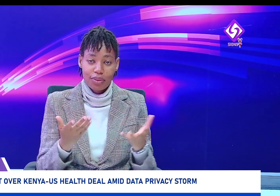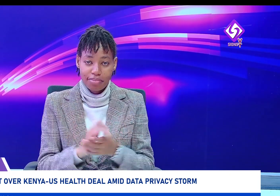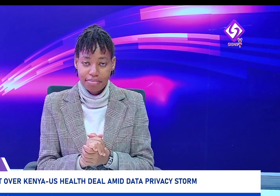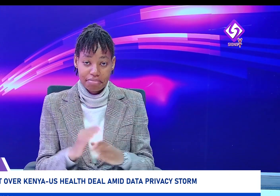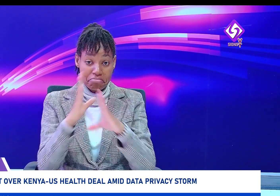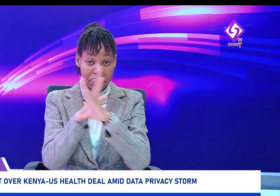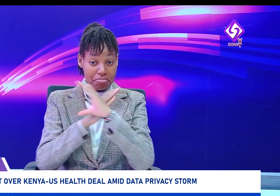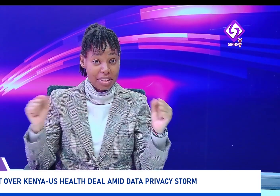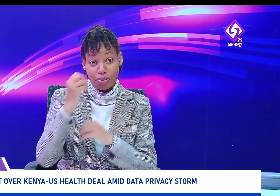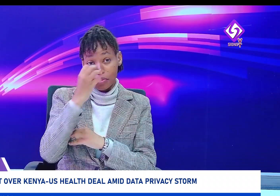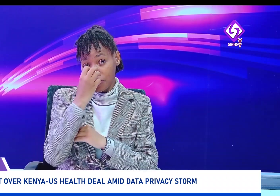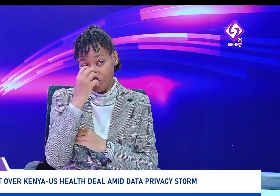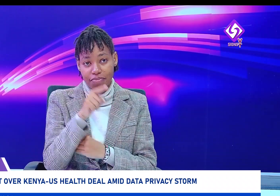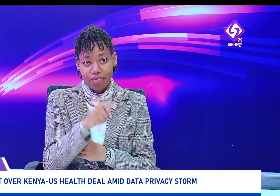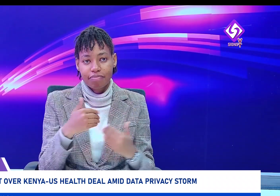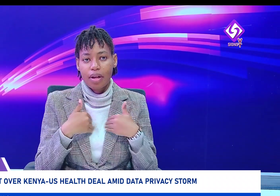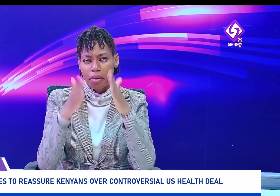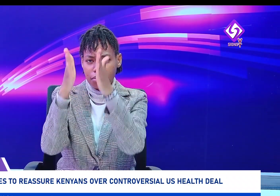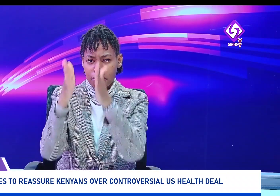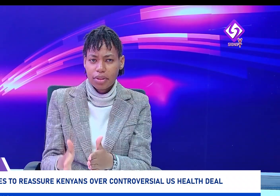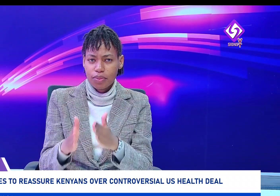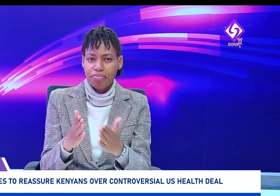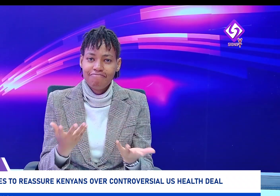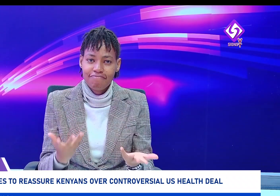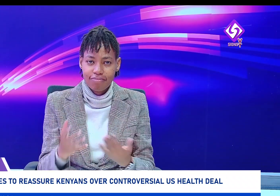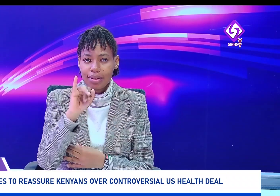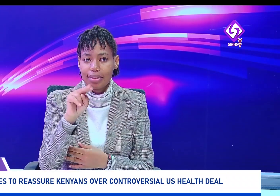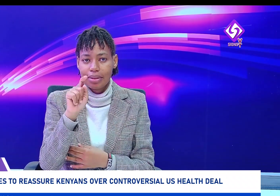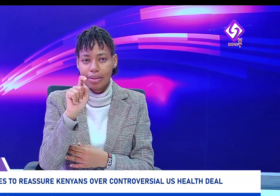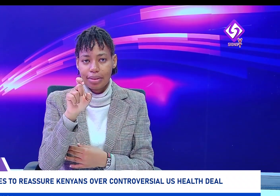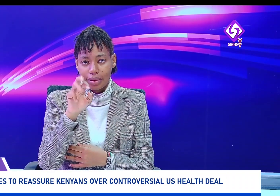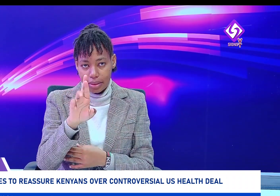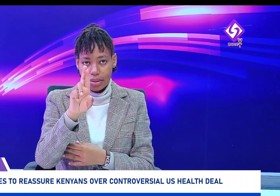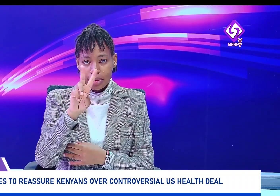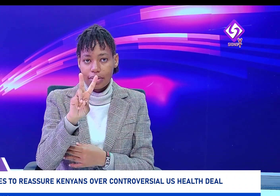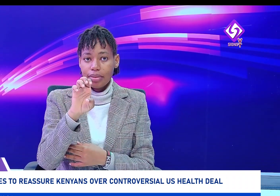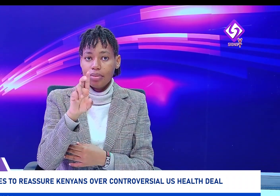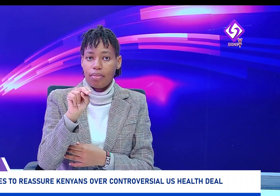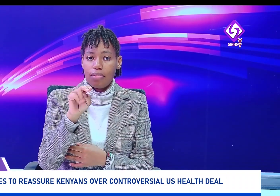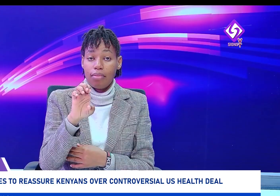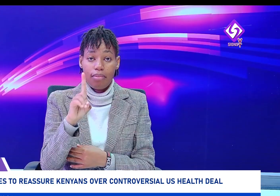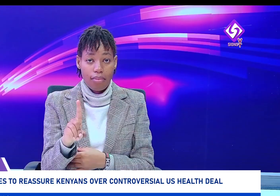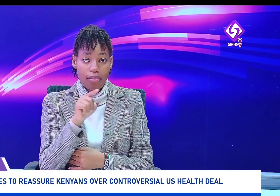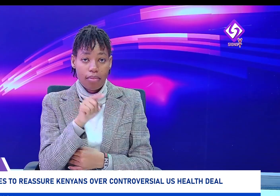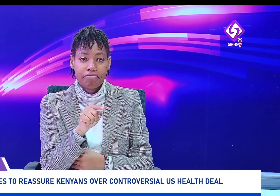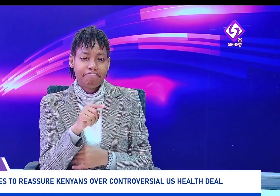And on to our next news. President William Ruto has personally intervened to quell public